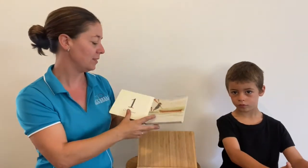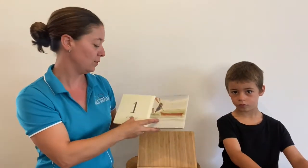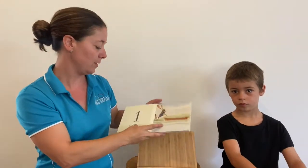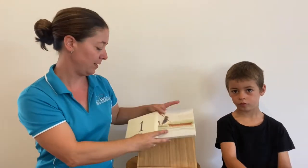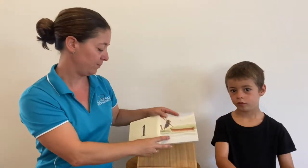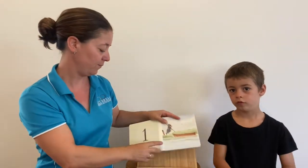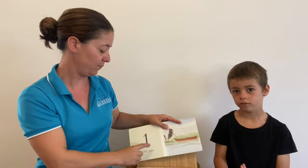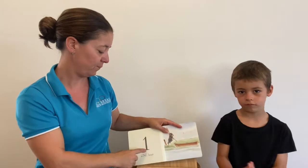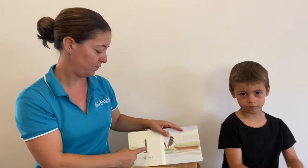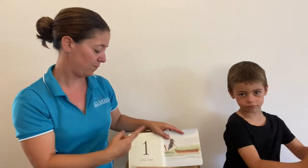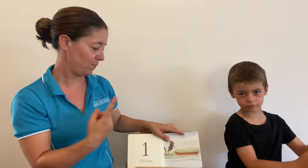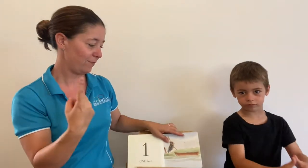story.